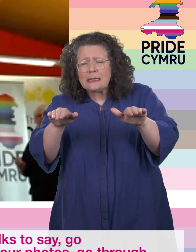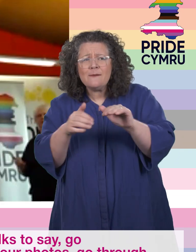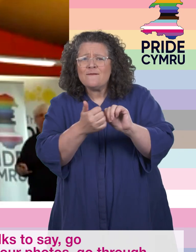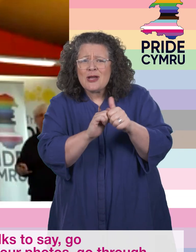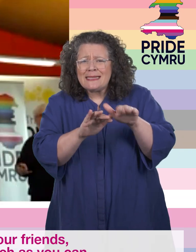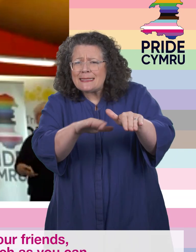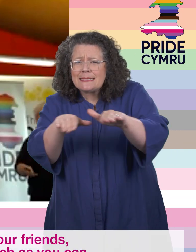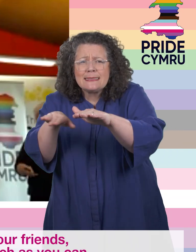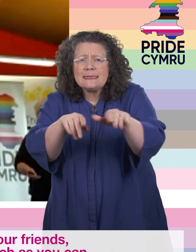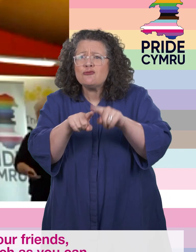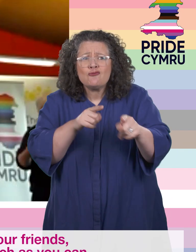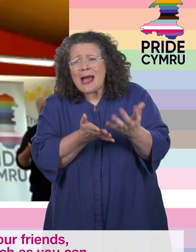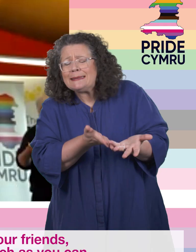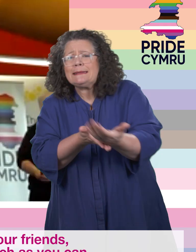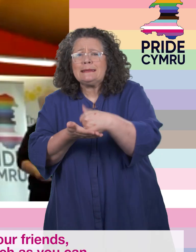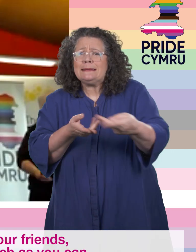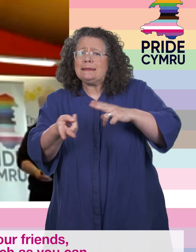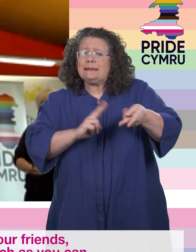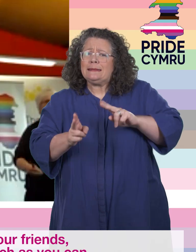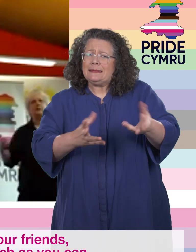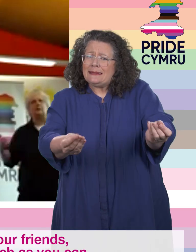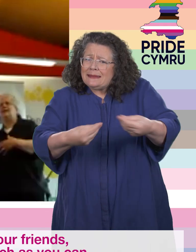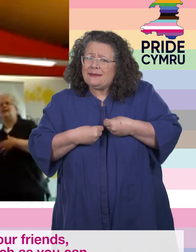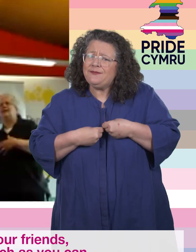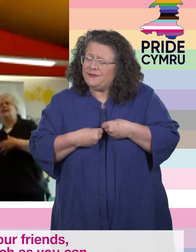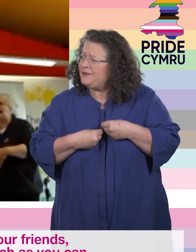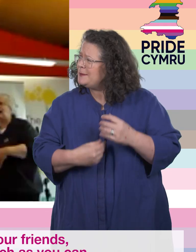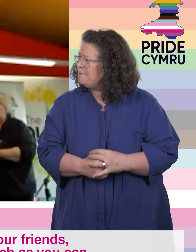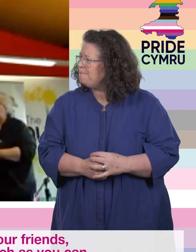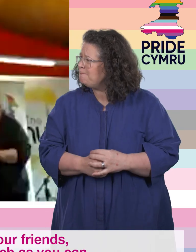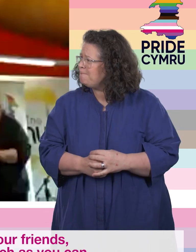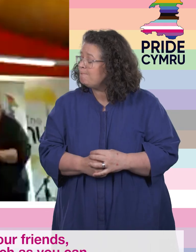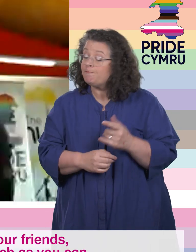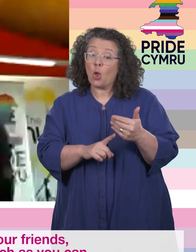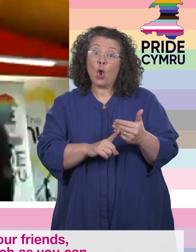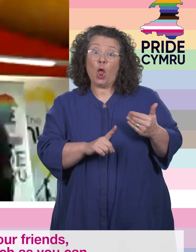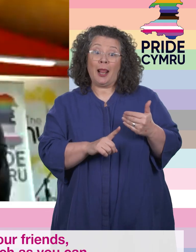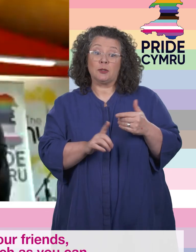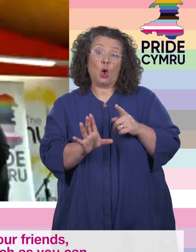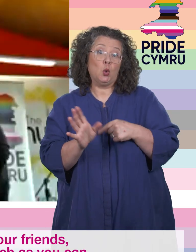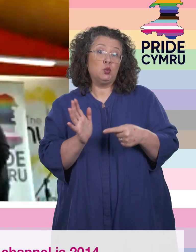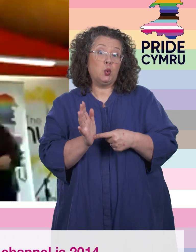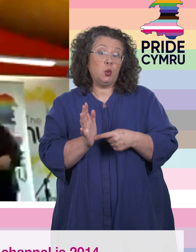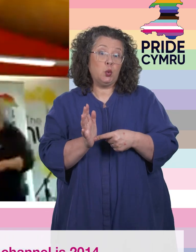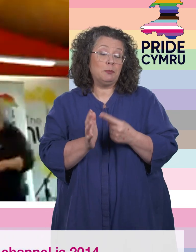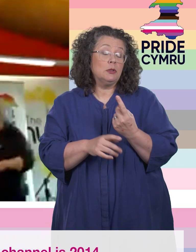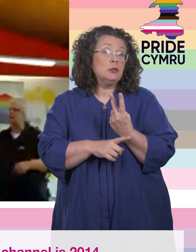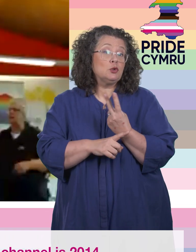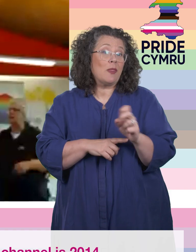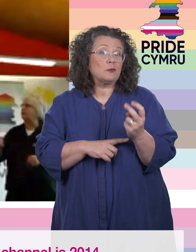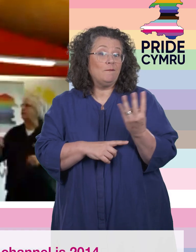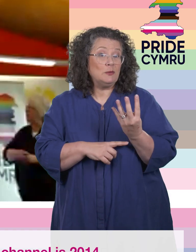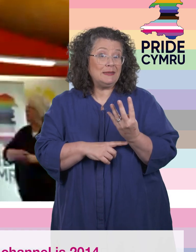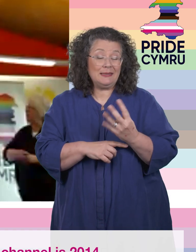your photos, go through your videos, go through your friends, and try and let us have as much as you can. So the